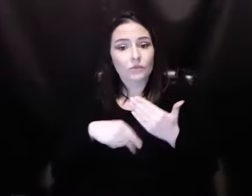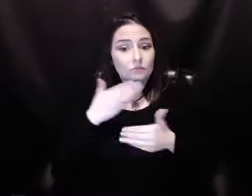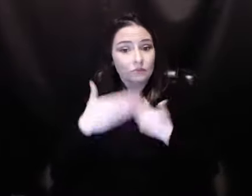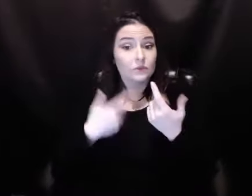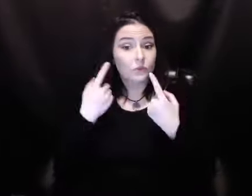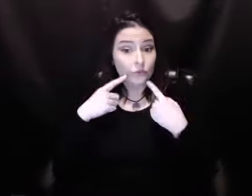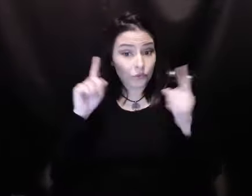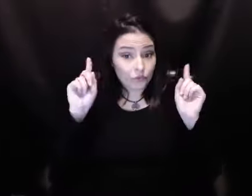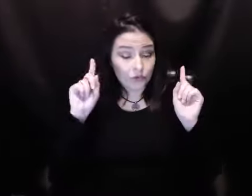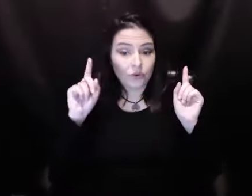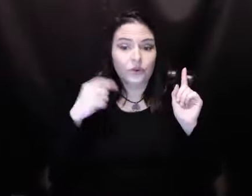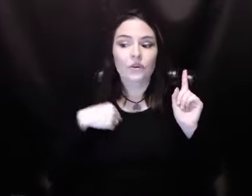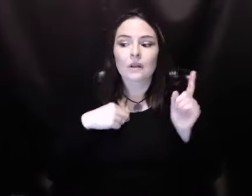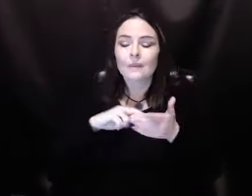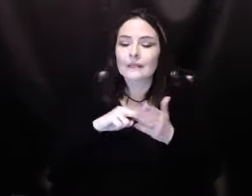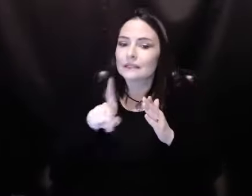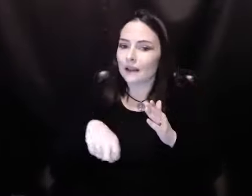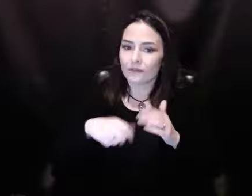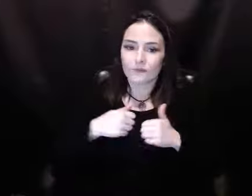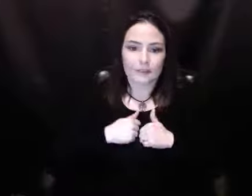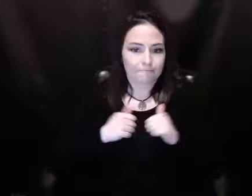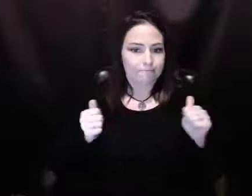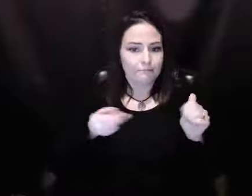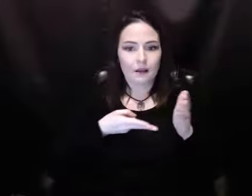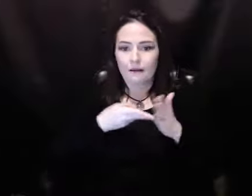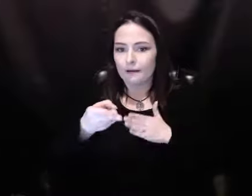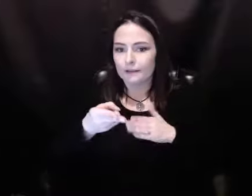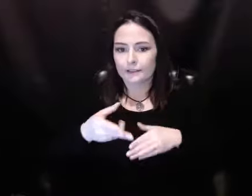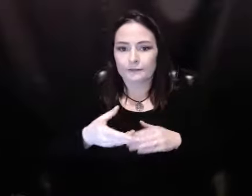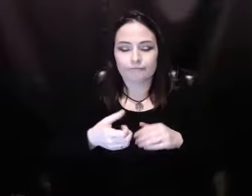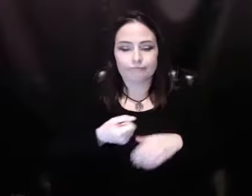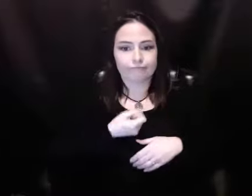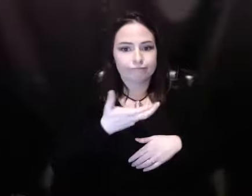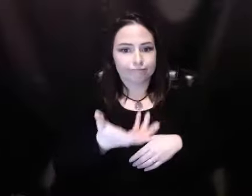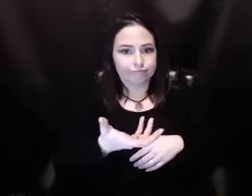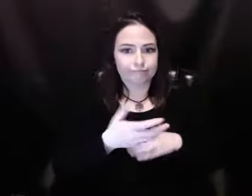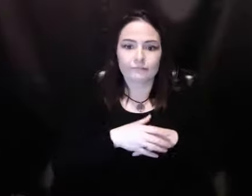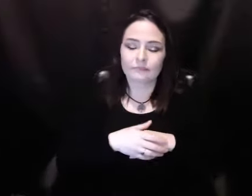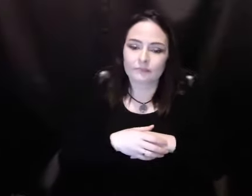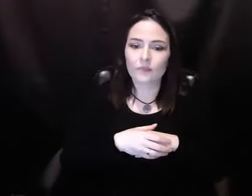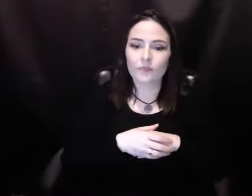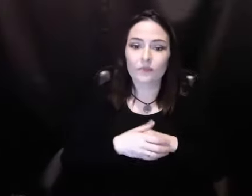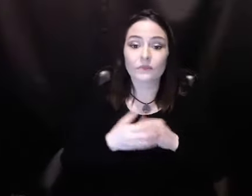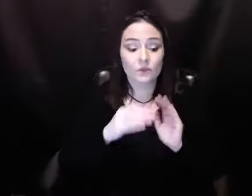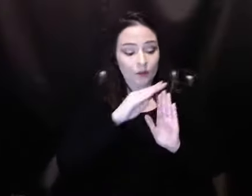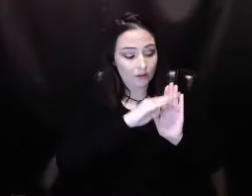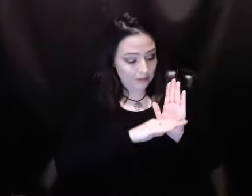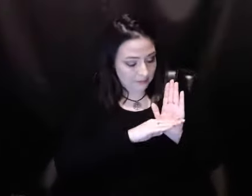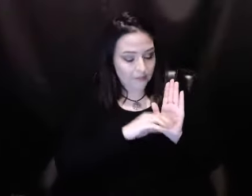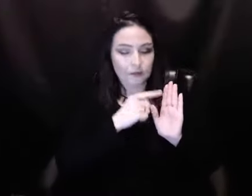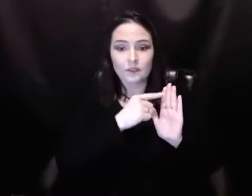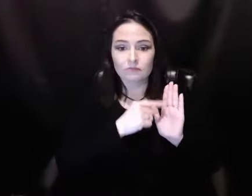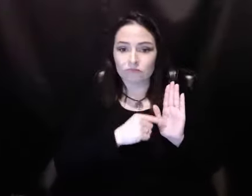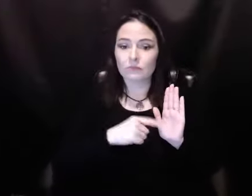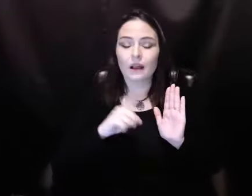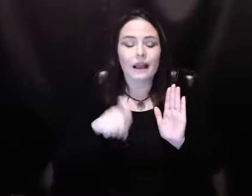change. My topic for today is on step 5, but I would like to share with you a little about what steps 1